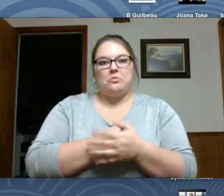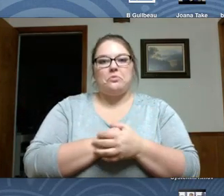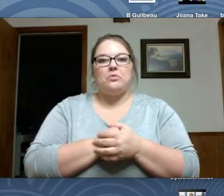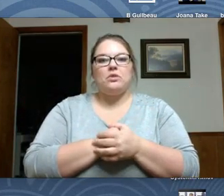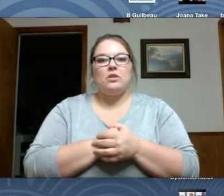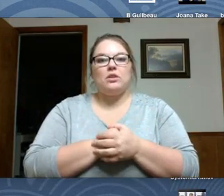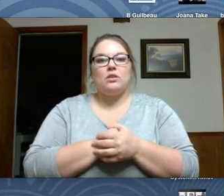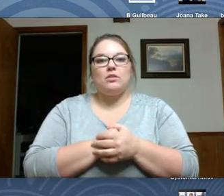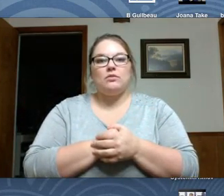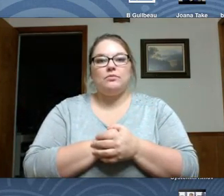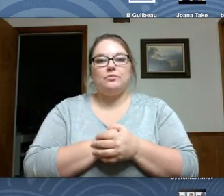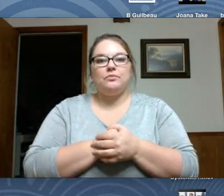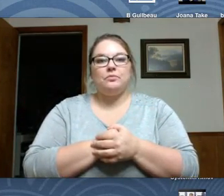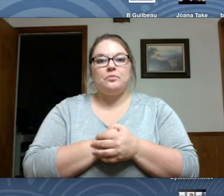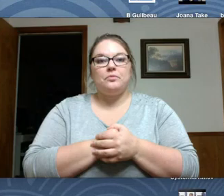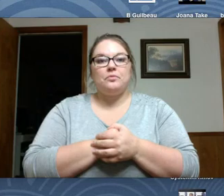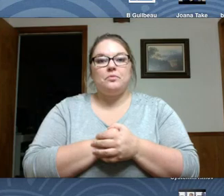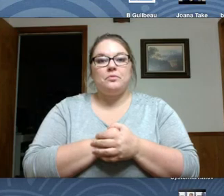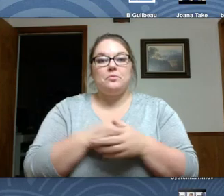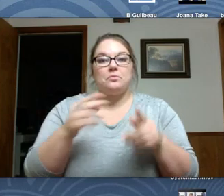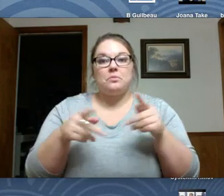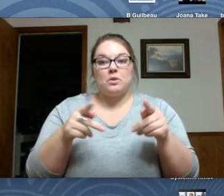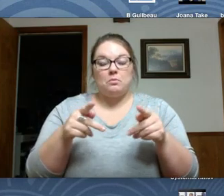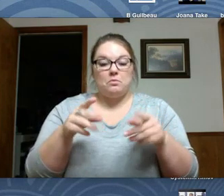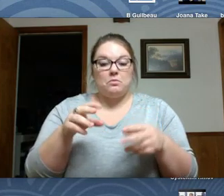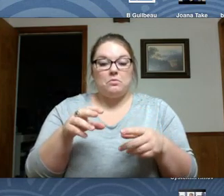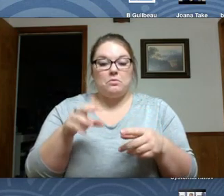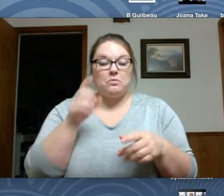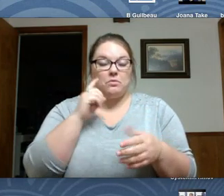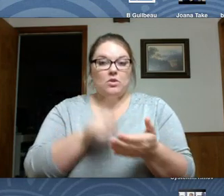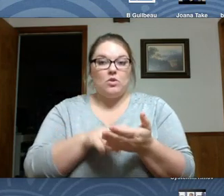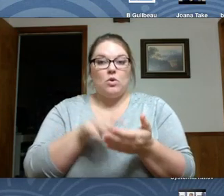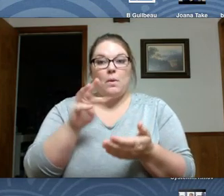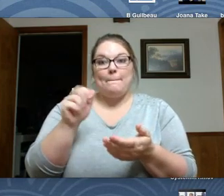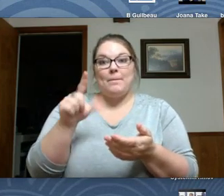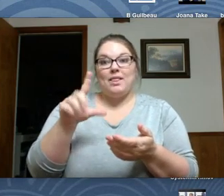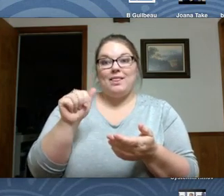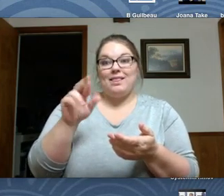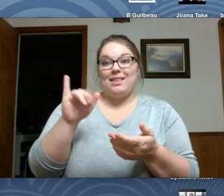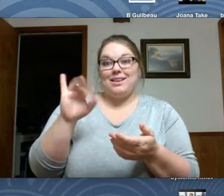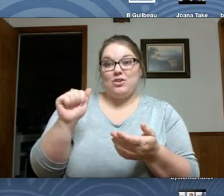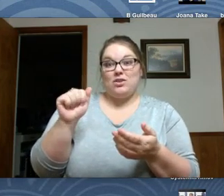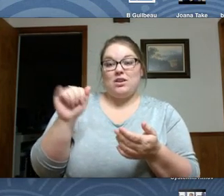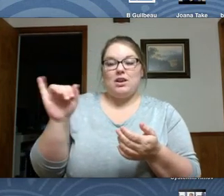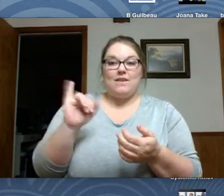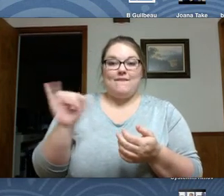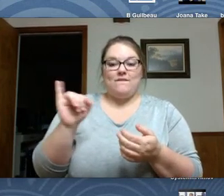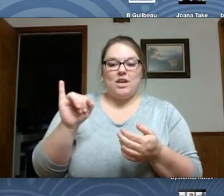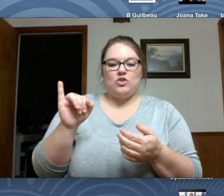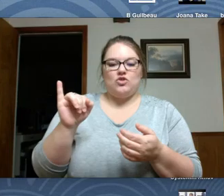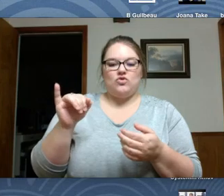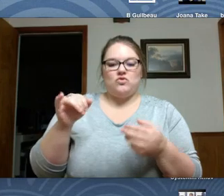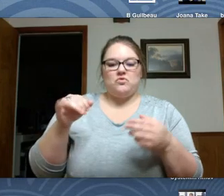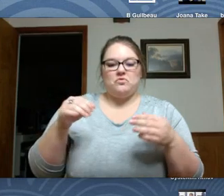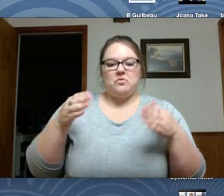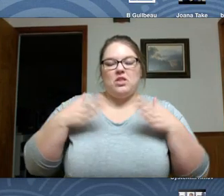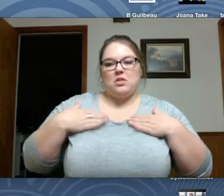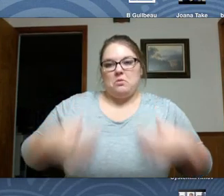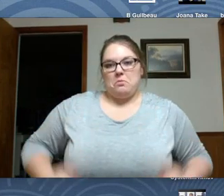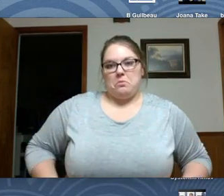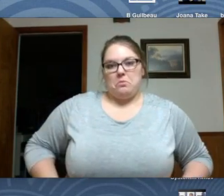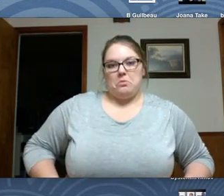say can recognize malaria infections in the human body. The laser